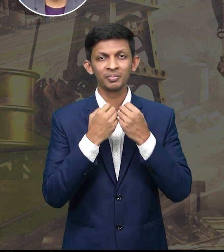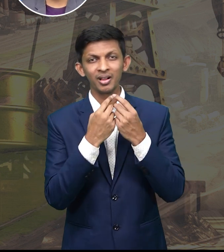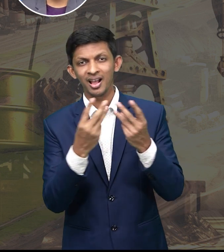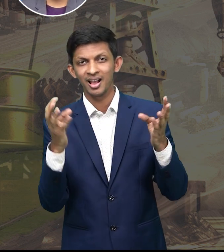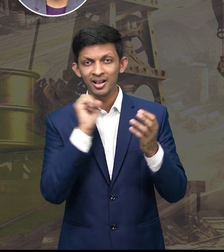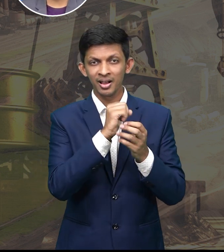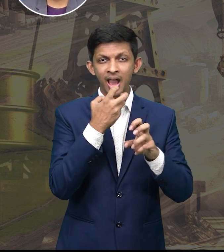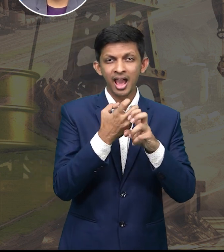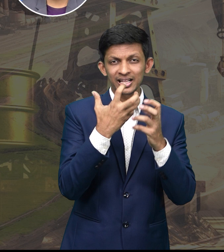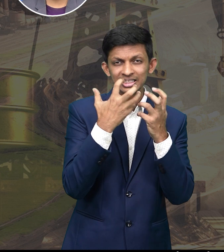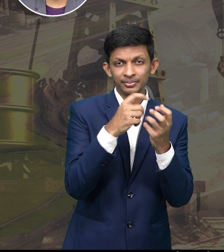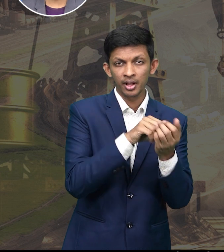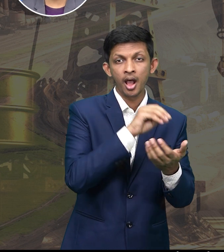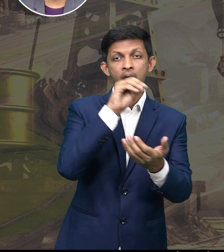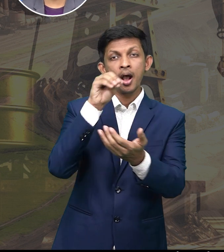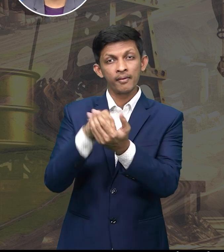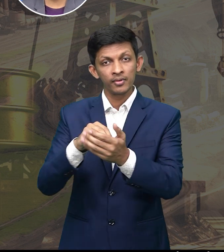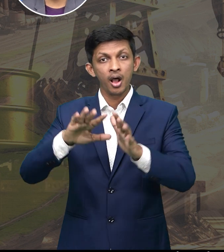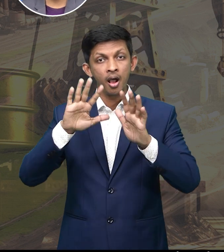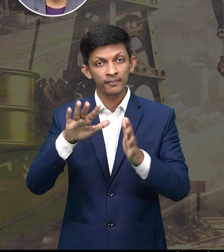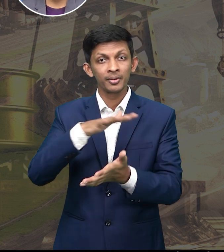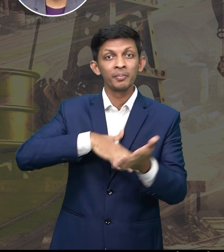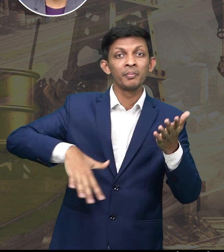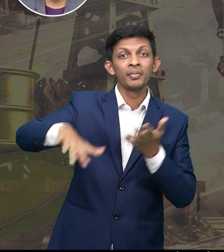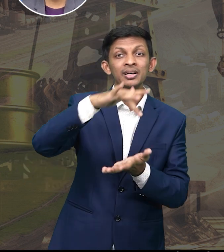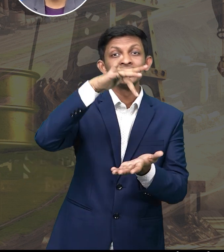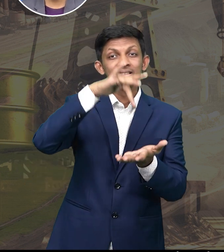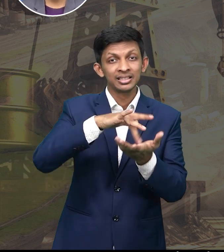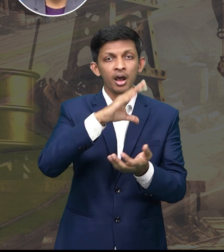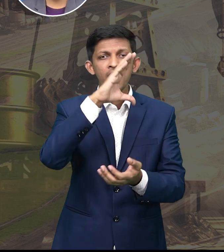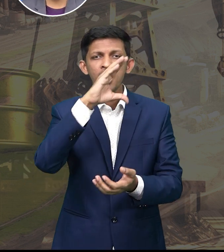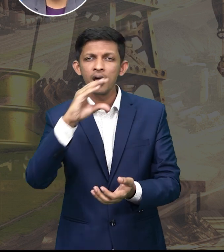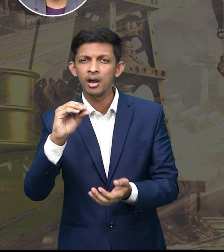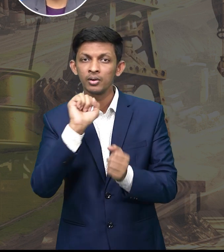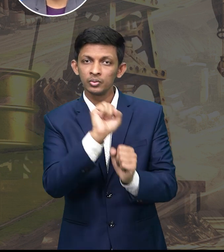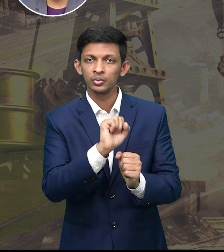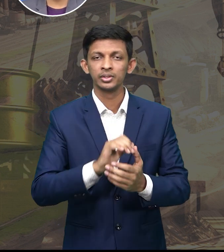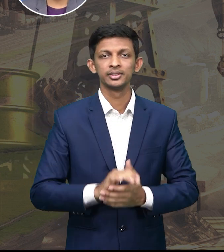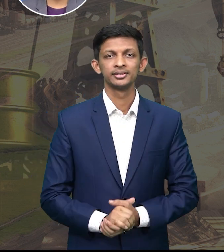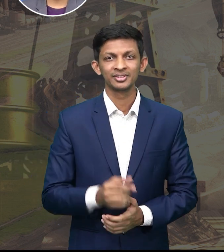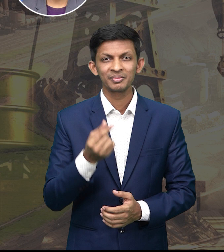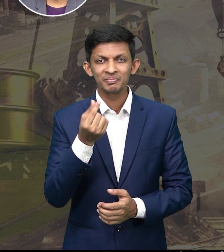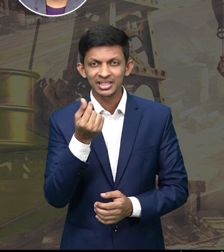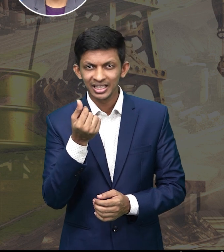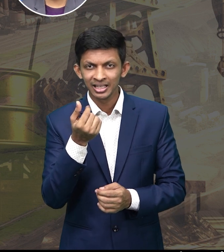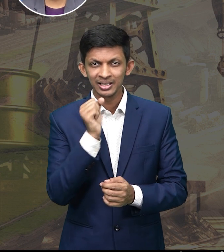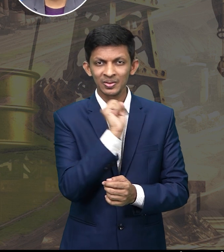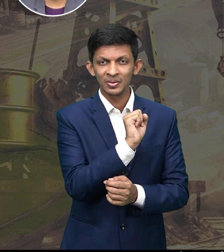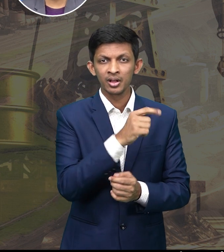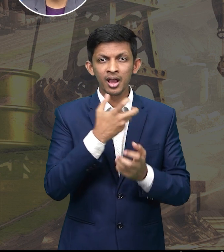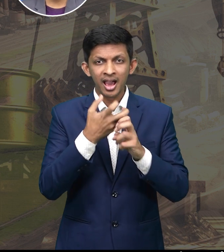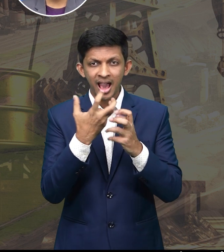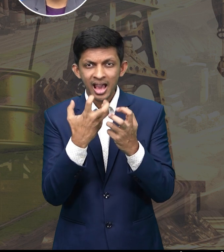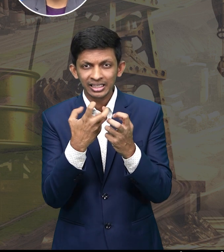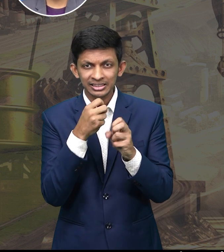Many mineral deposits that have been located and mapped have been depleted. The prices